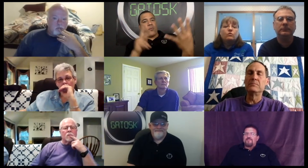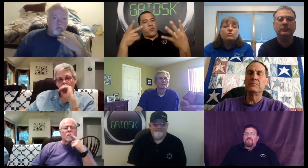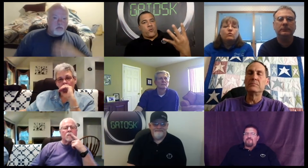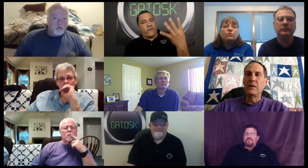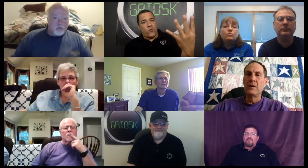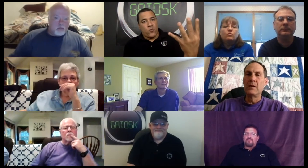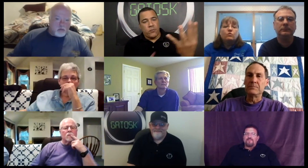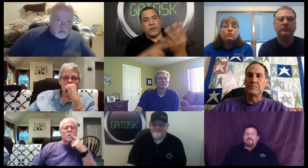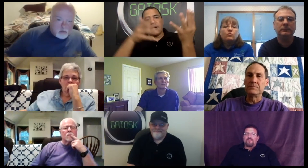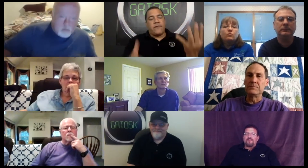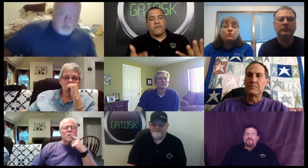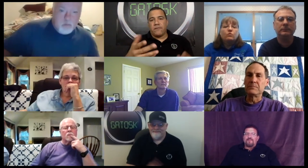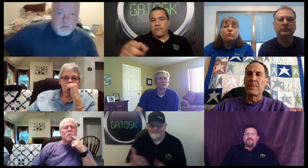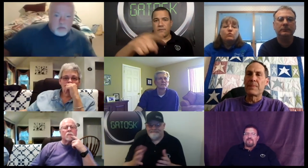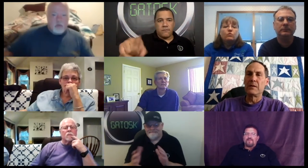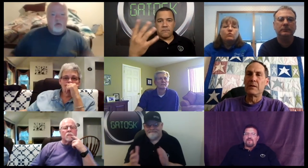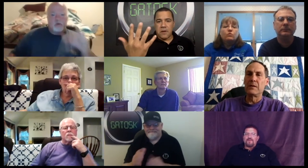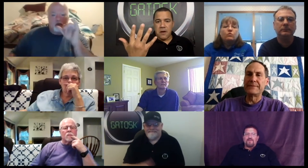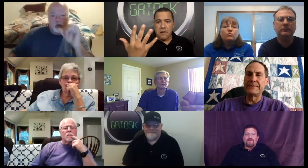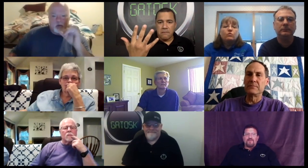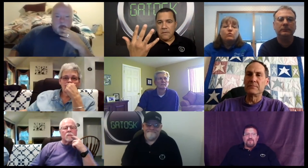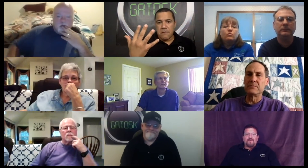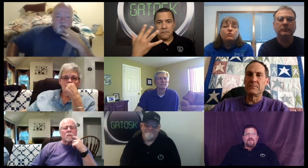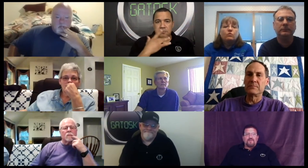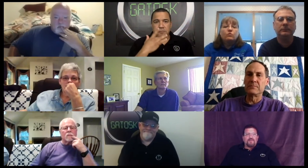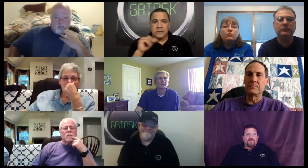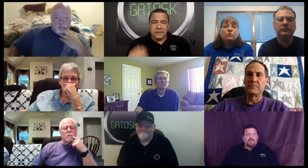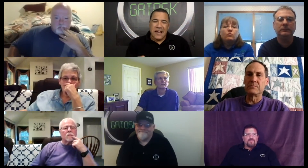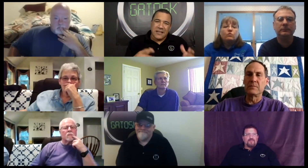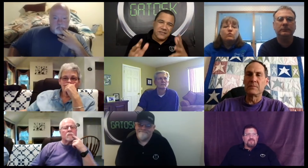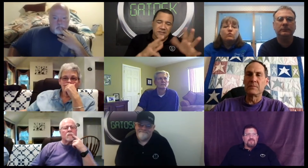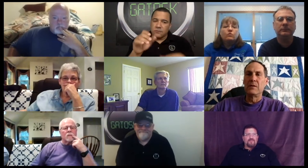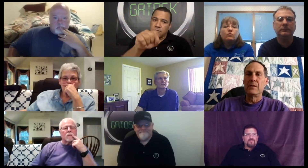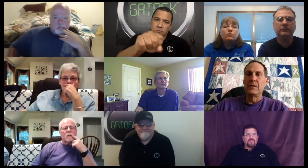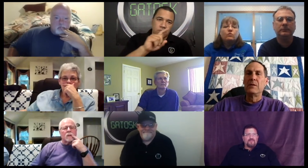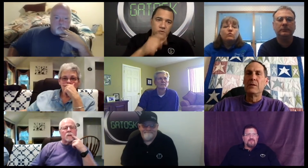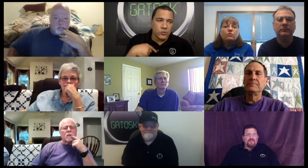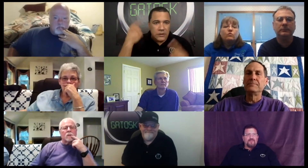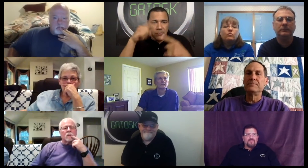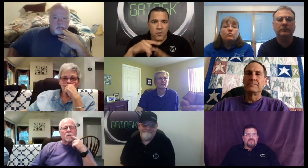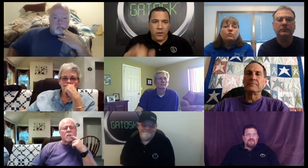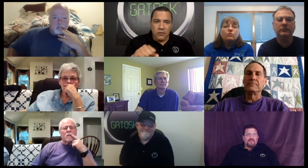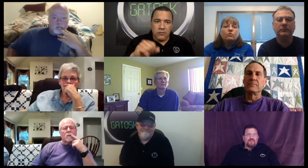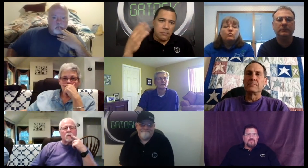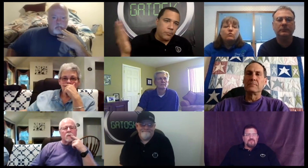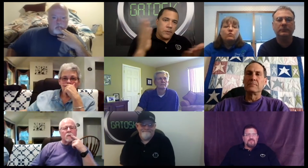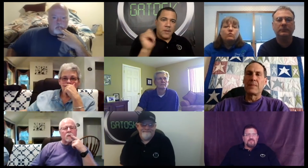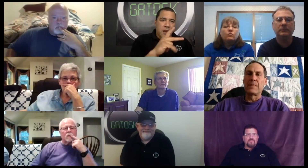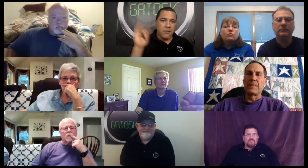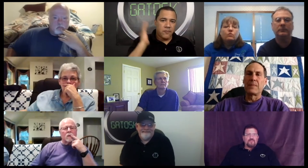Joshua. So there's that's 4 people that's taking up 4 screens. So we might be able to have 5 participants. Yes.